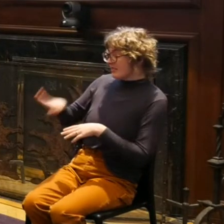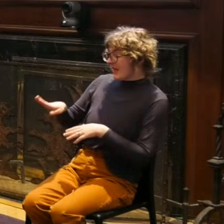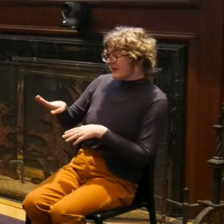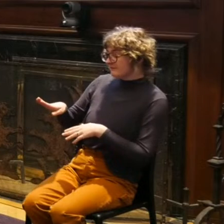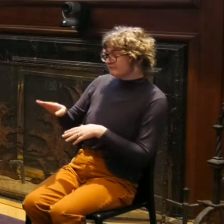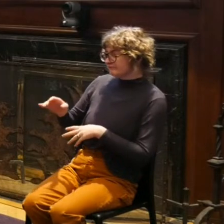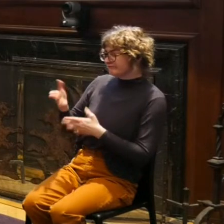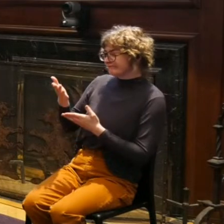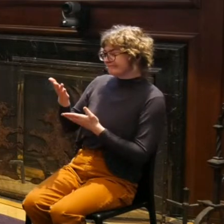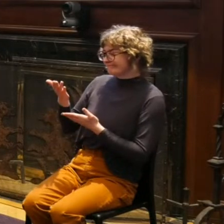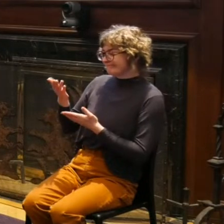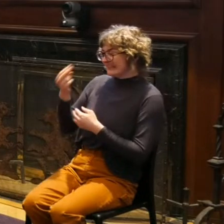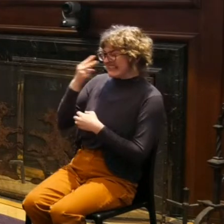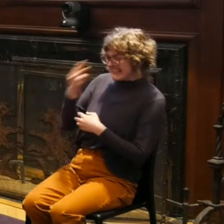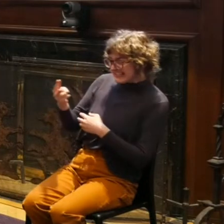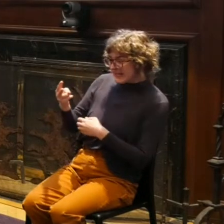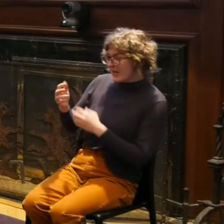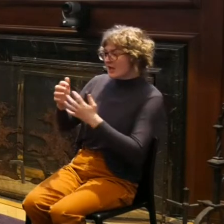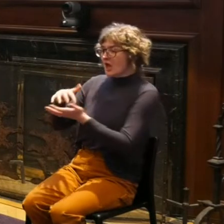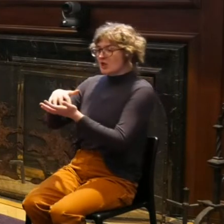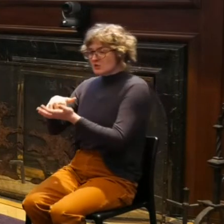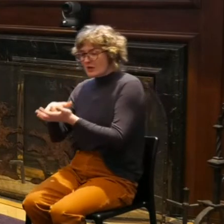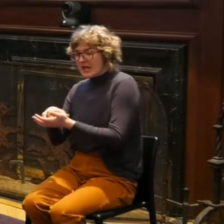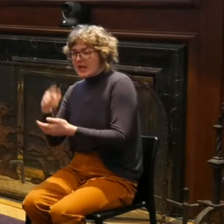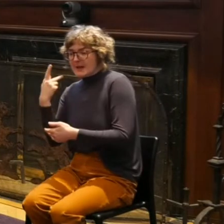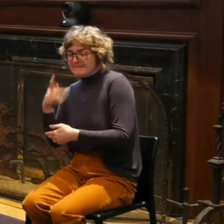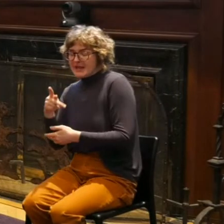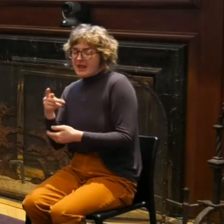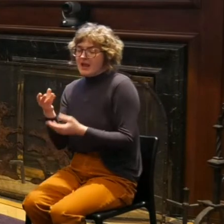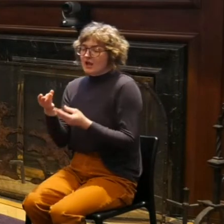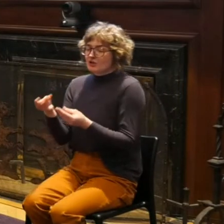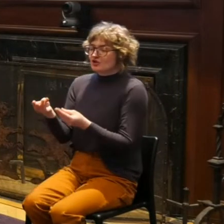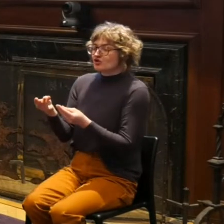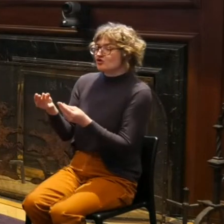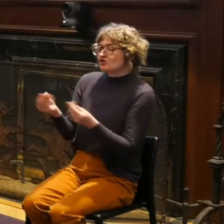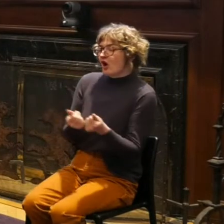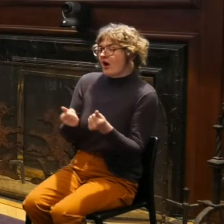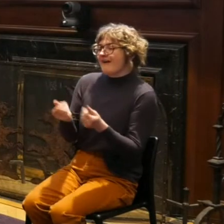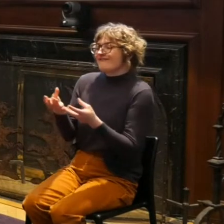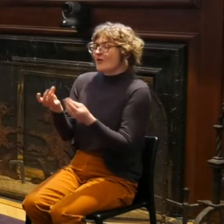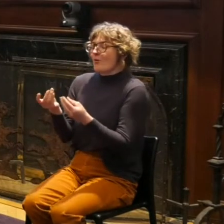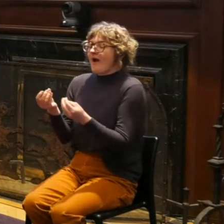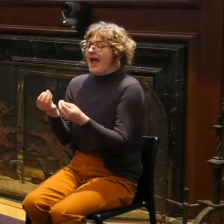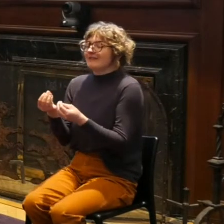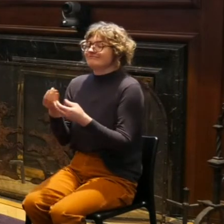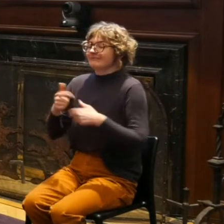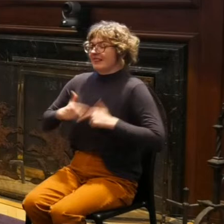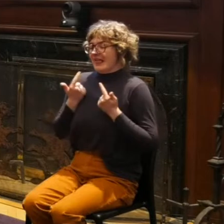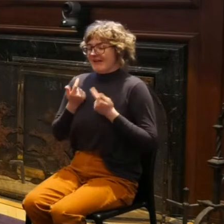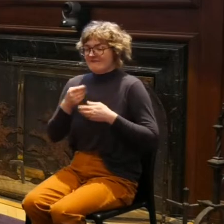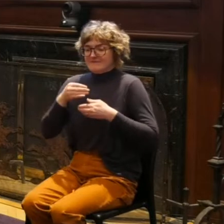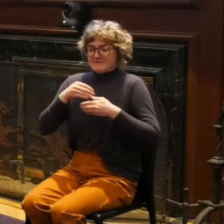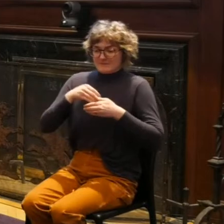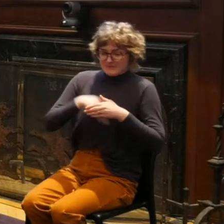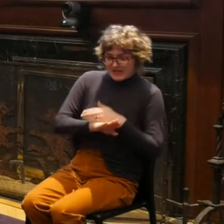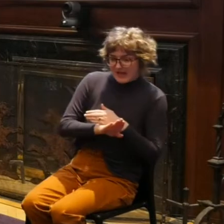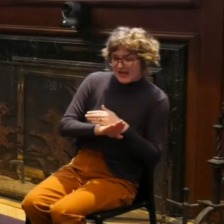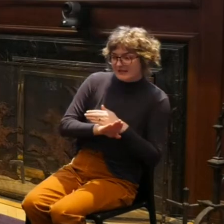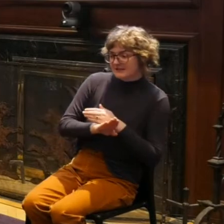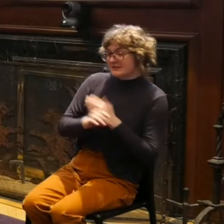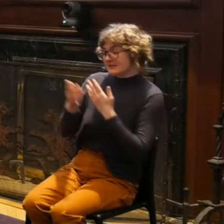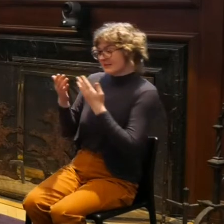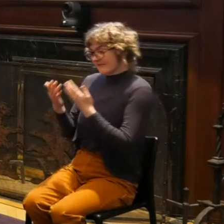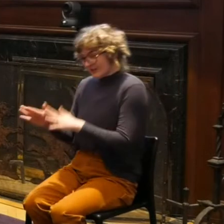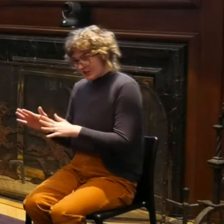to be weak. It's pink, soft, wet, and it's where life begins and is complete. Pussy